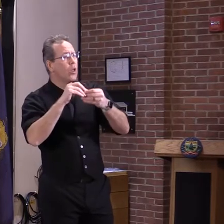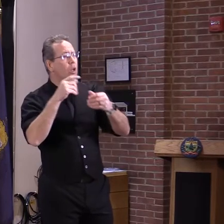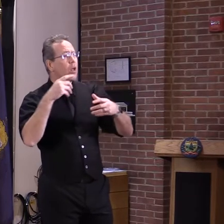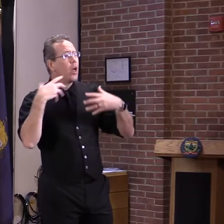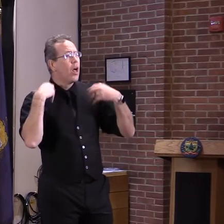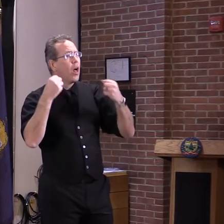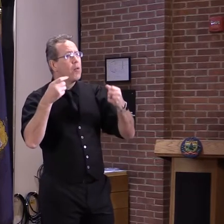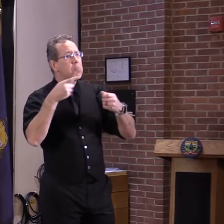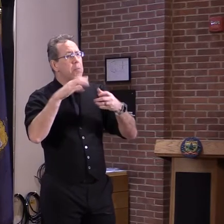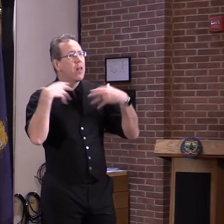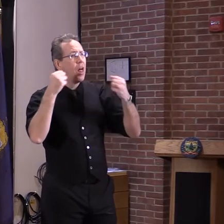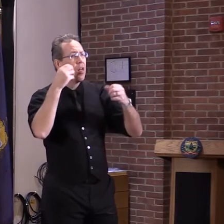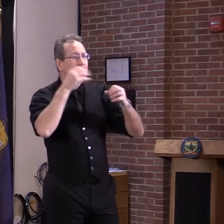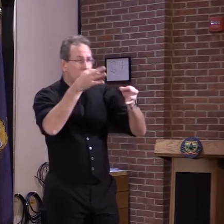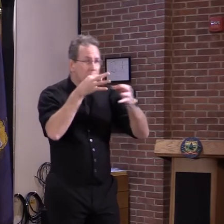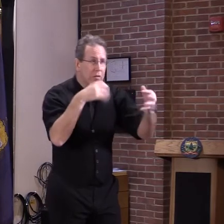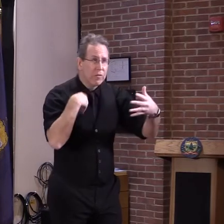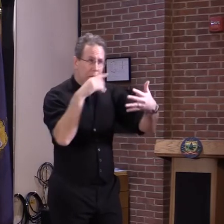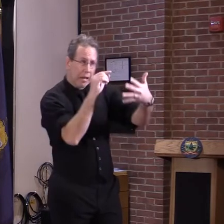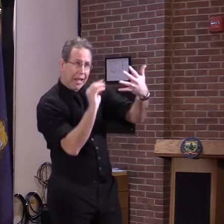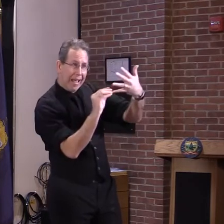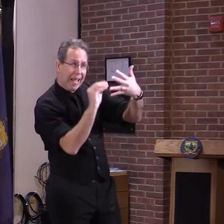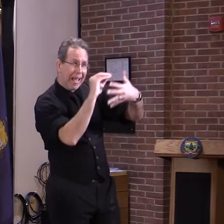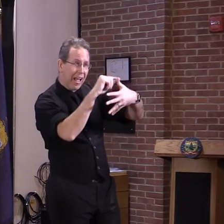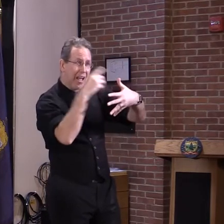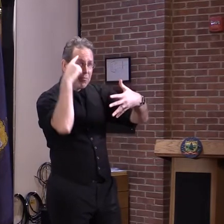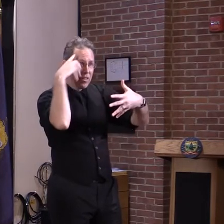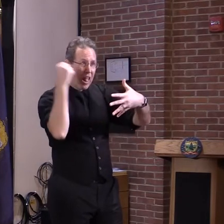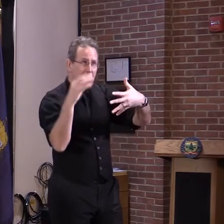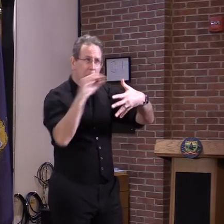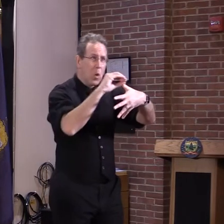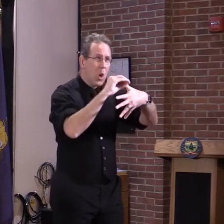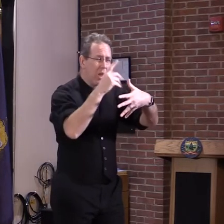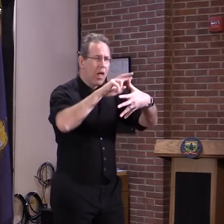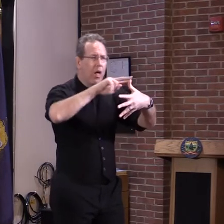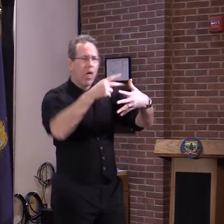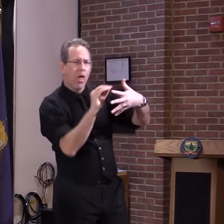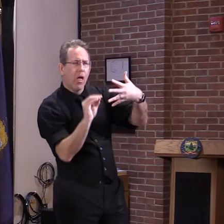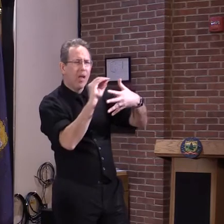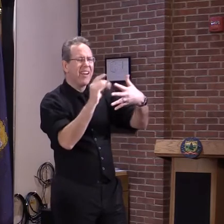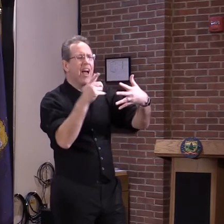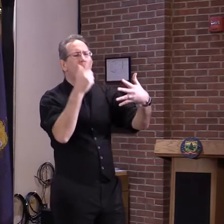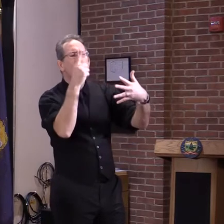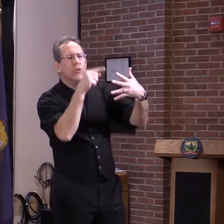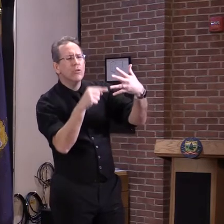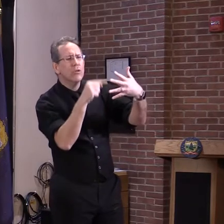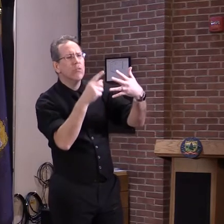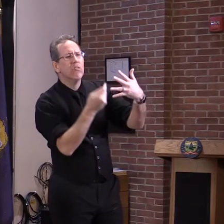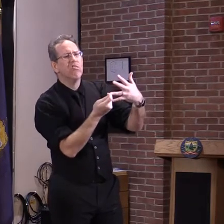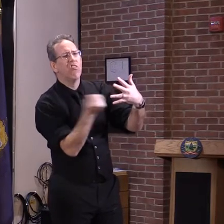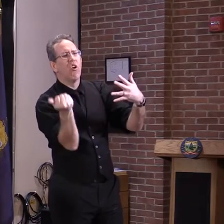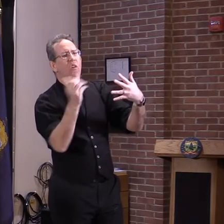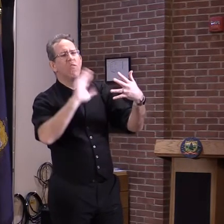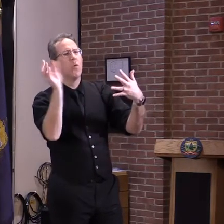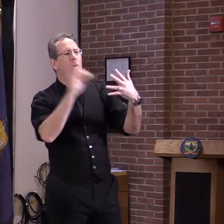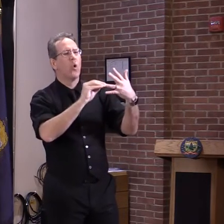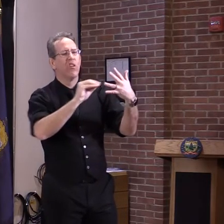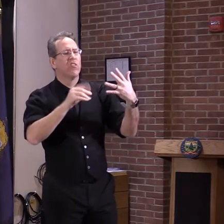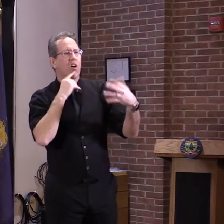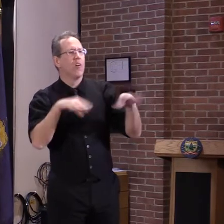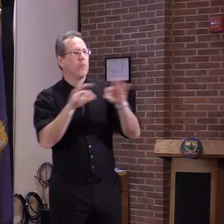surveillance efforts that have kind of fallen to the wayside that you'd like to see pick back up or renew a focus on?